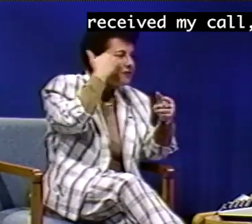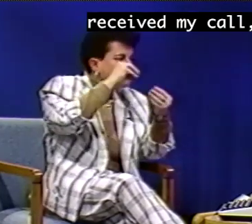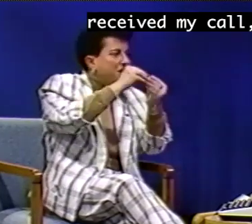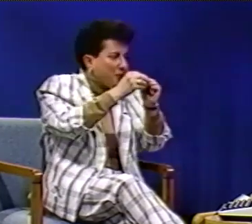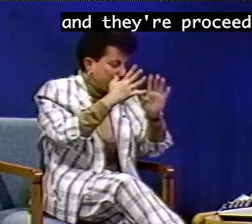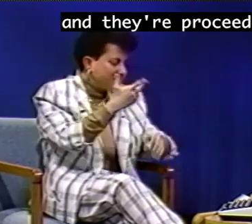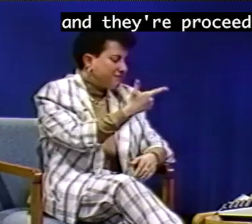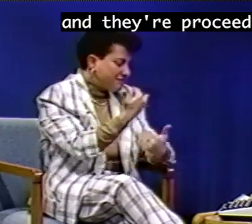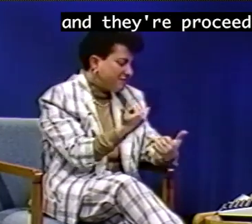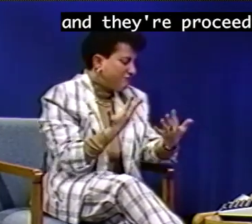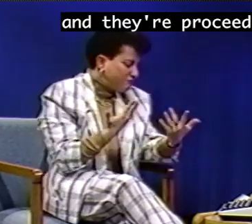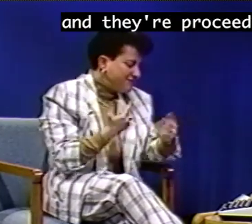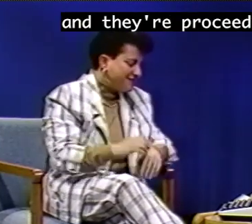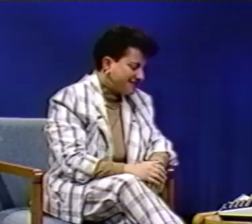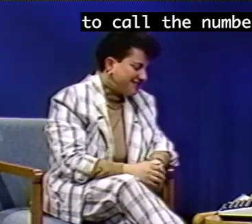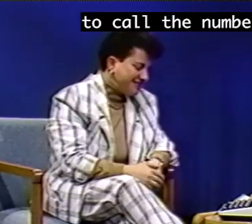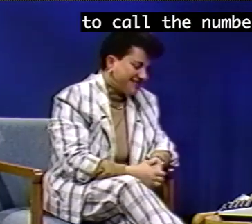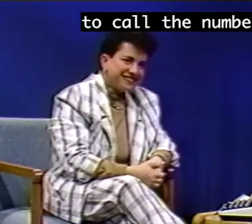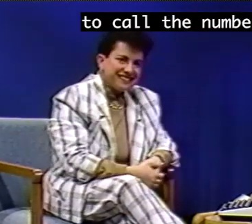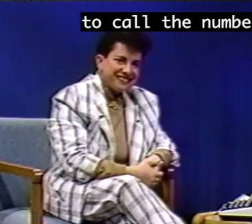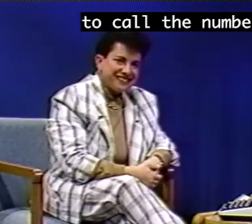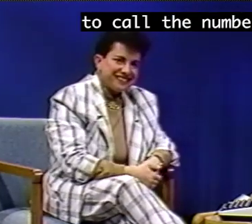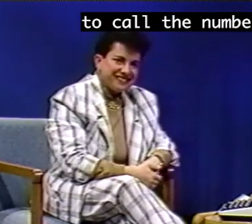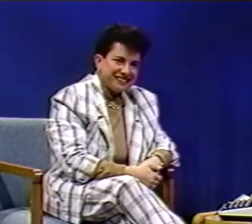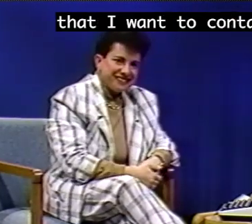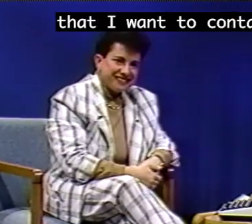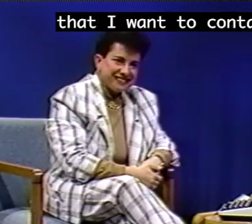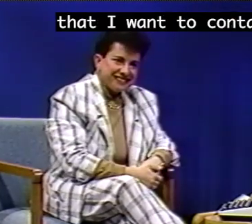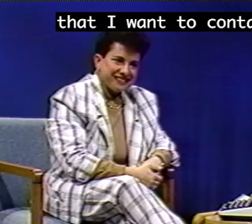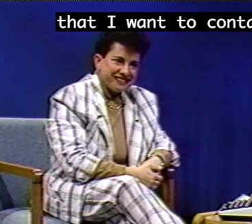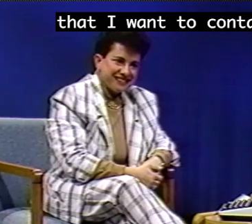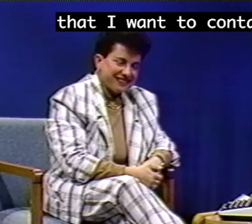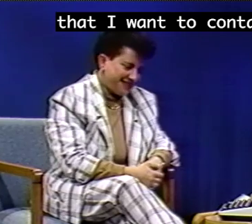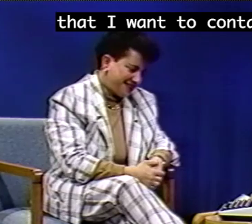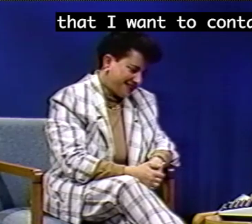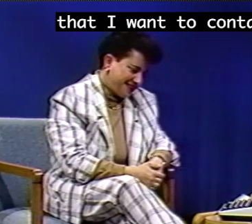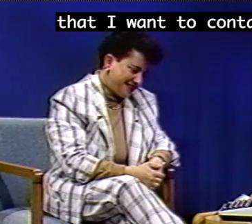call, and they're proceeding to call the number that I want to contact.